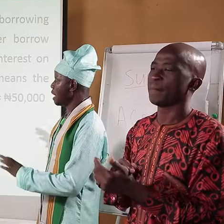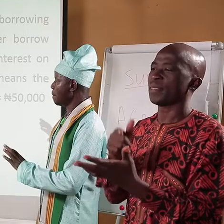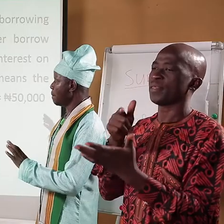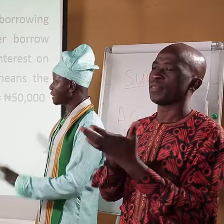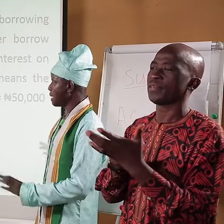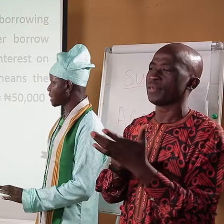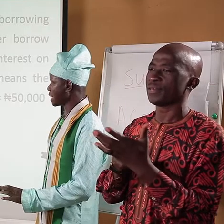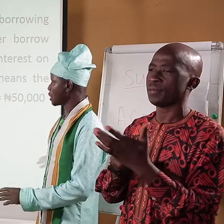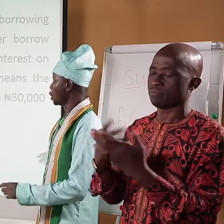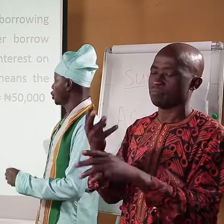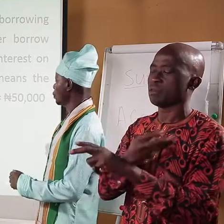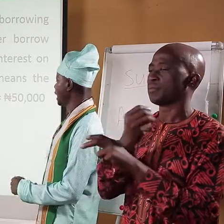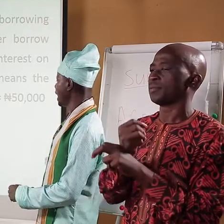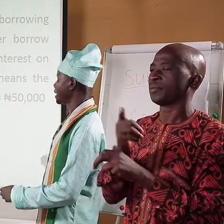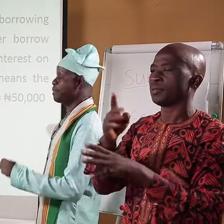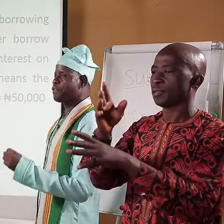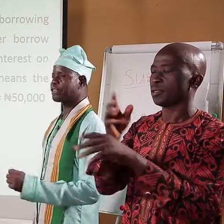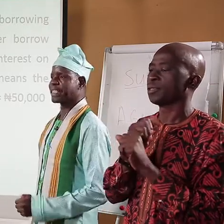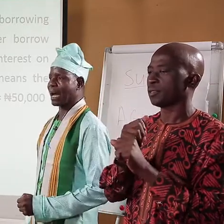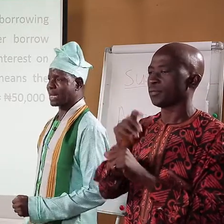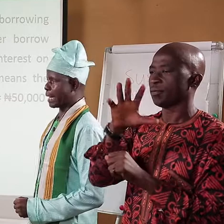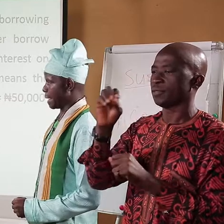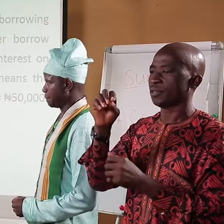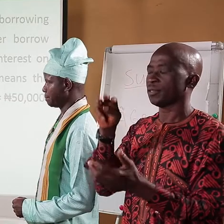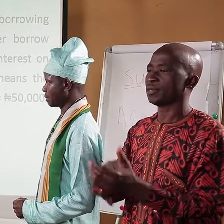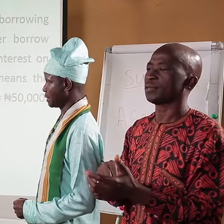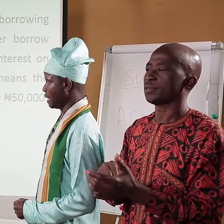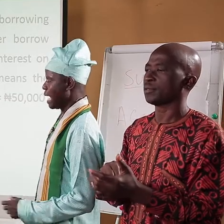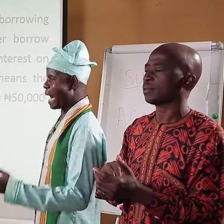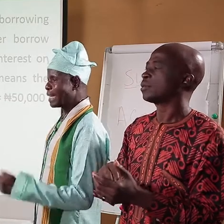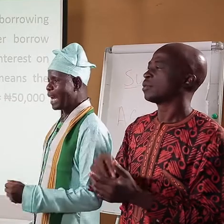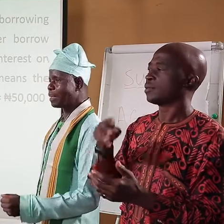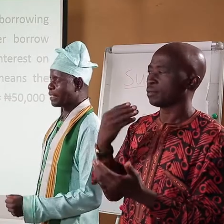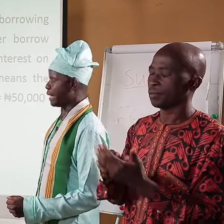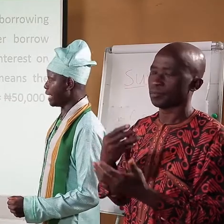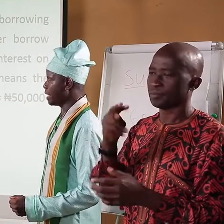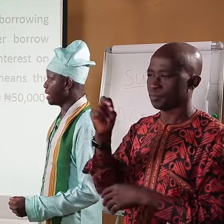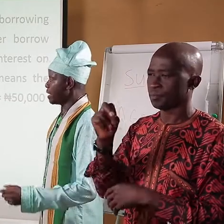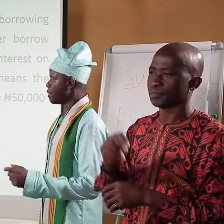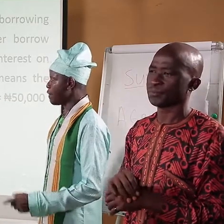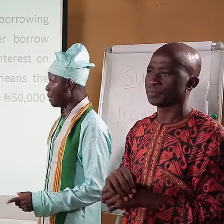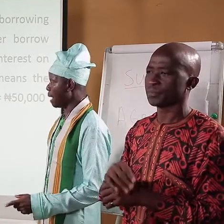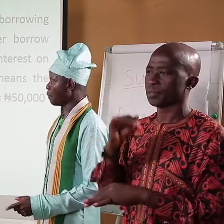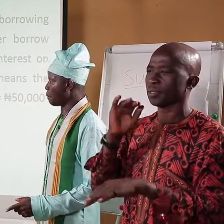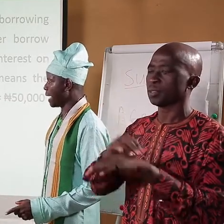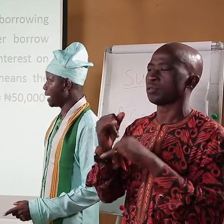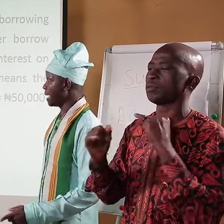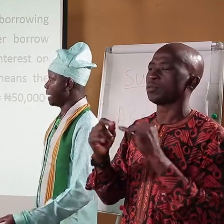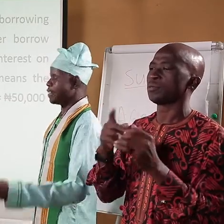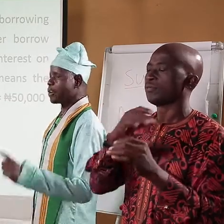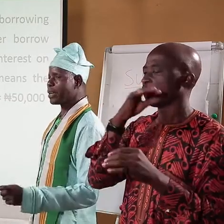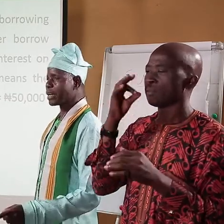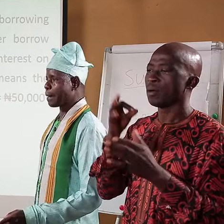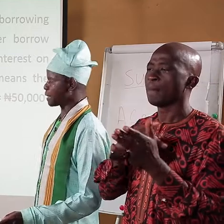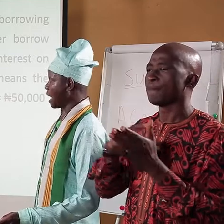these mathematics, you will get 50,000 naira. At the end of the day, the farmer will